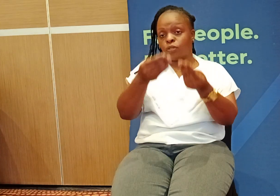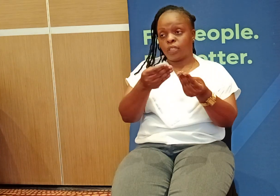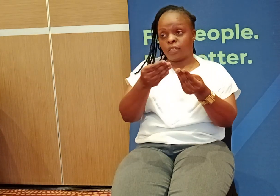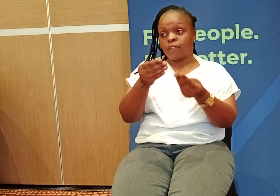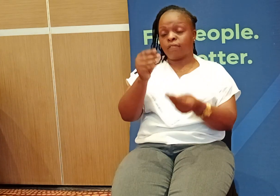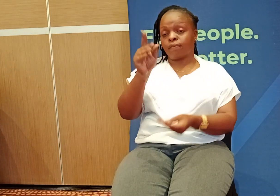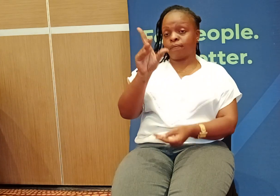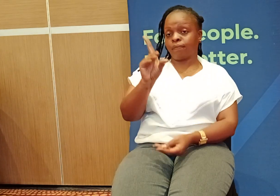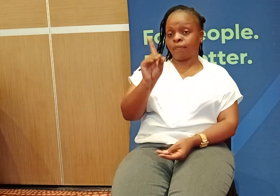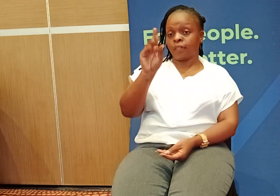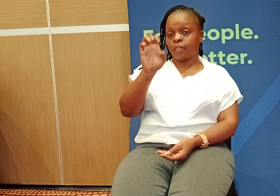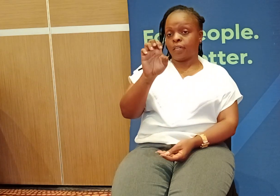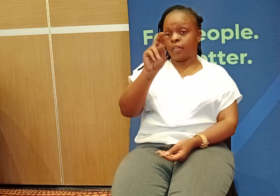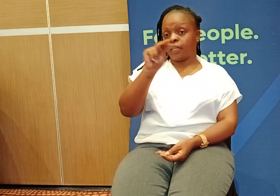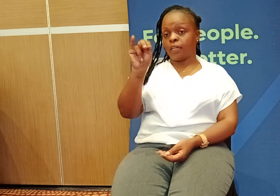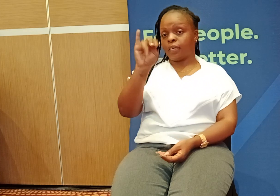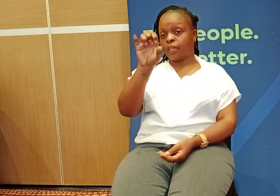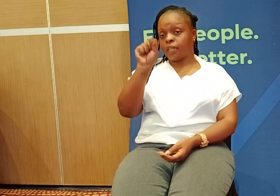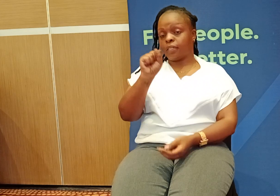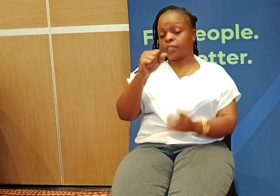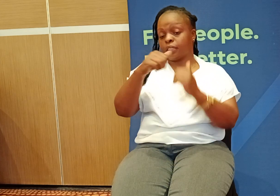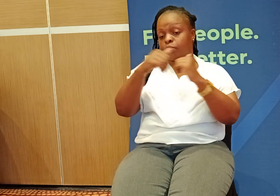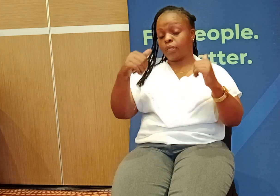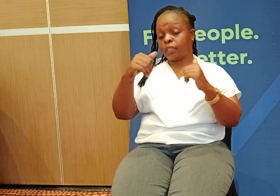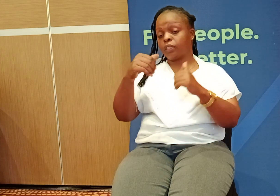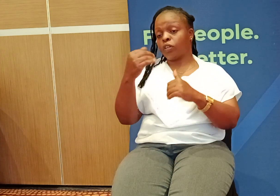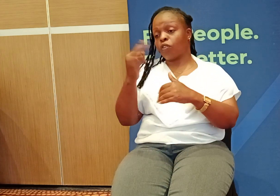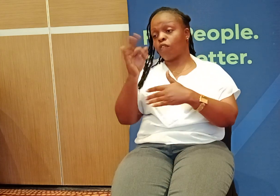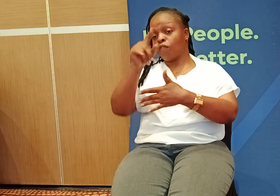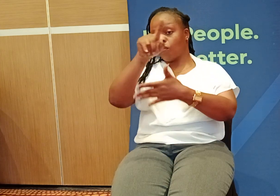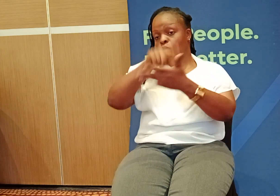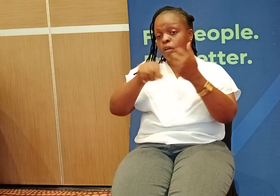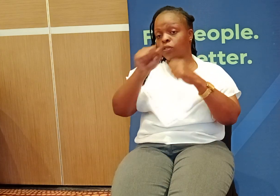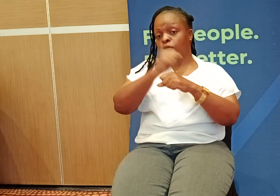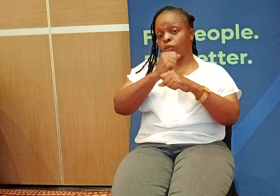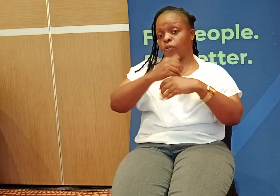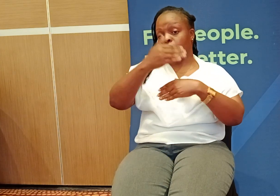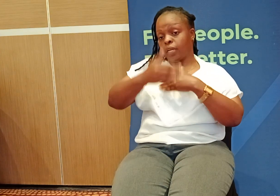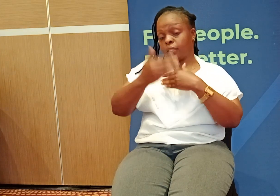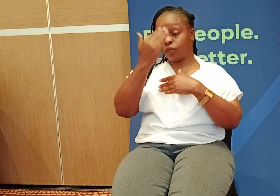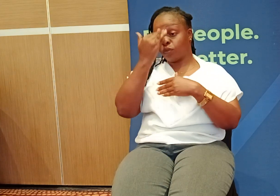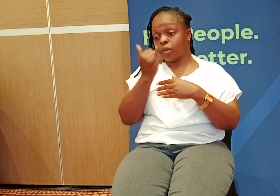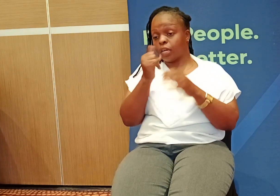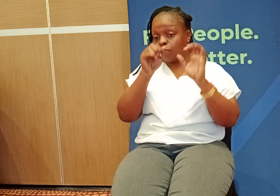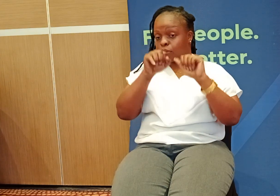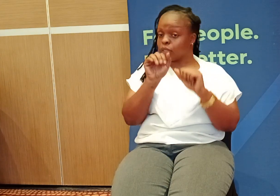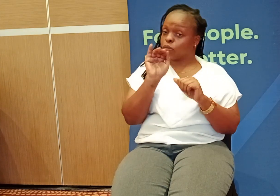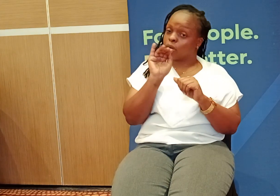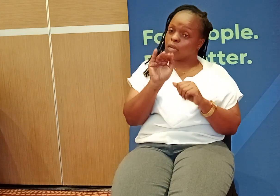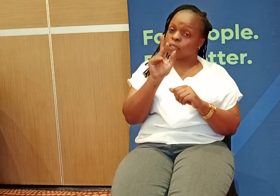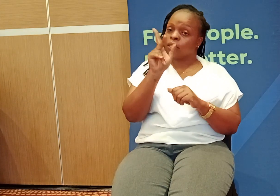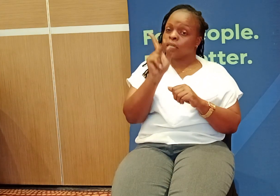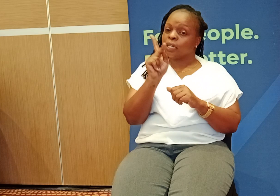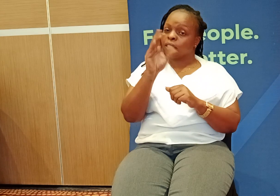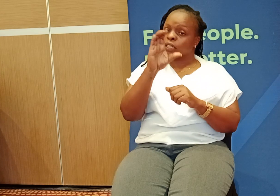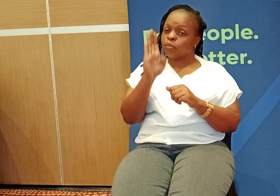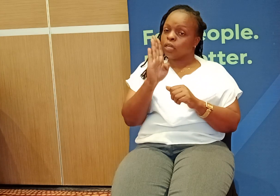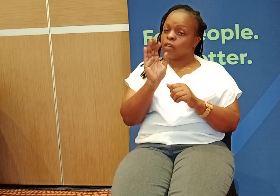the space to dream about what to do next. Because we've got to ask, what is the KCB of the future? And that conversation is